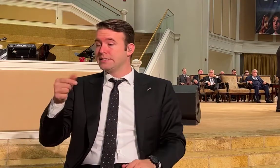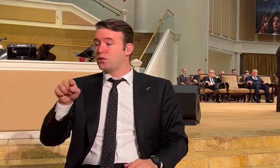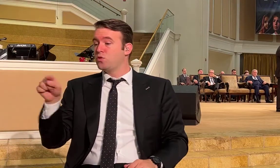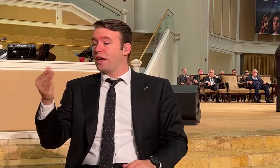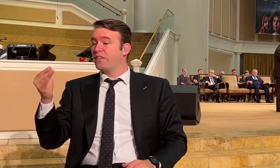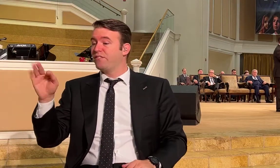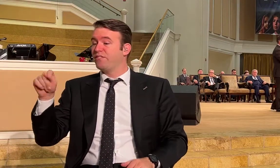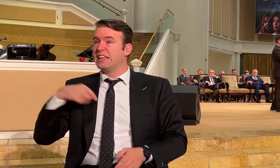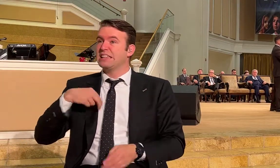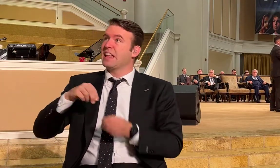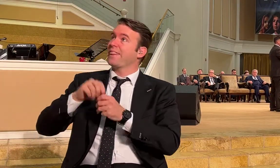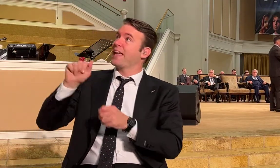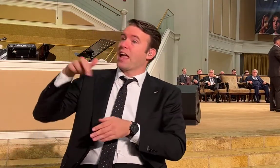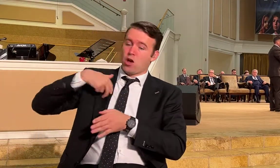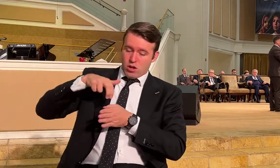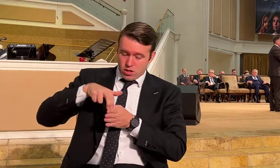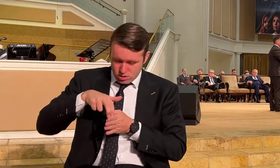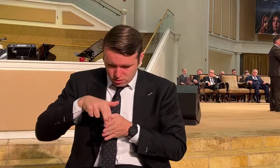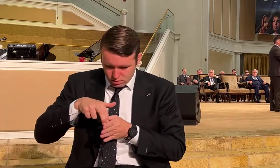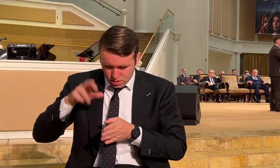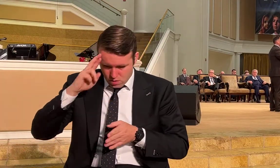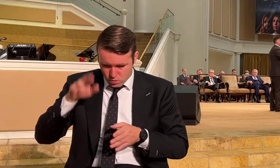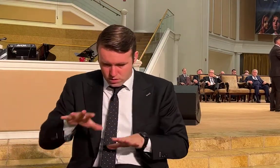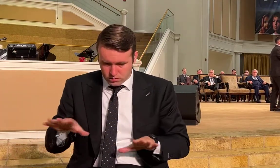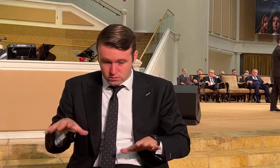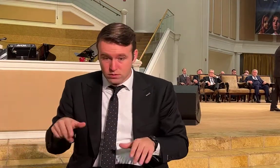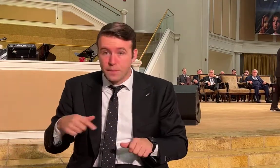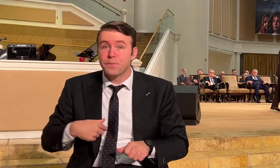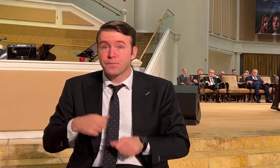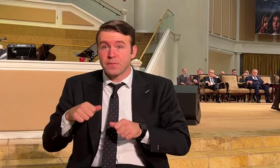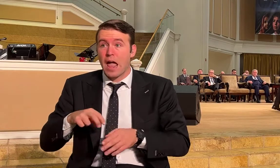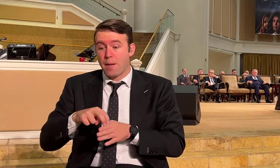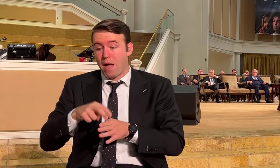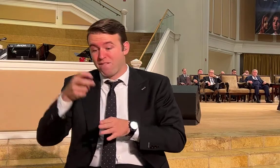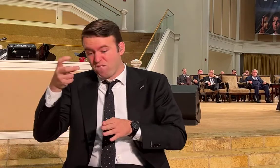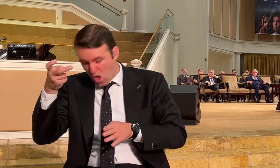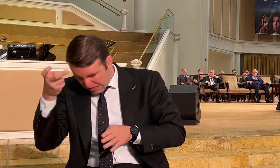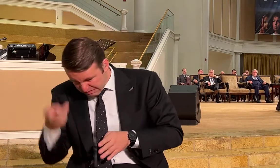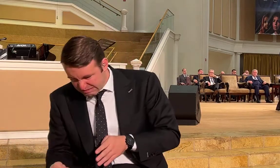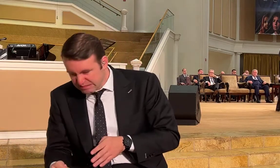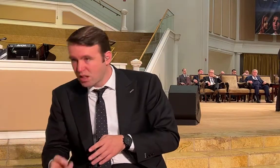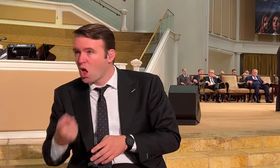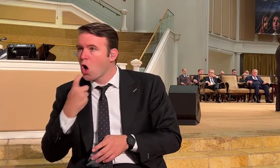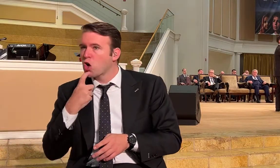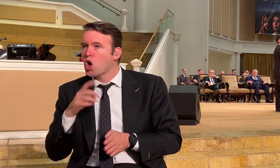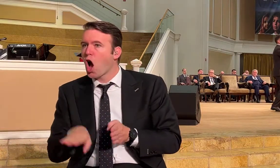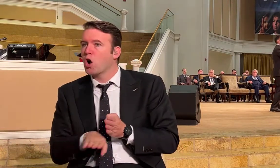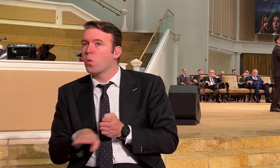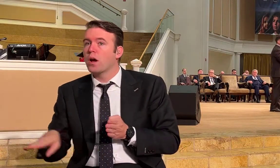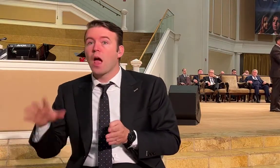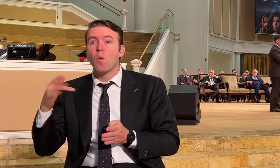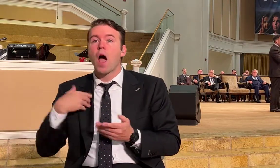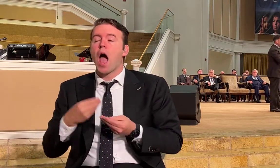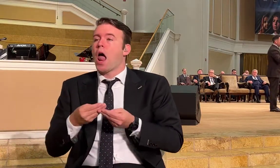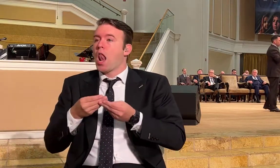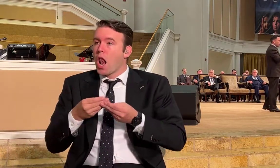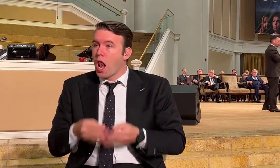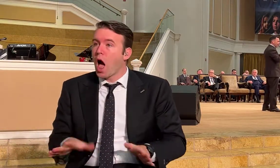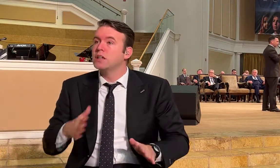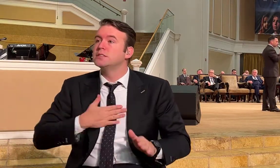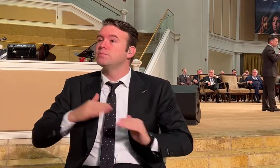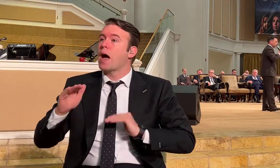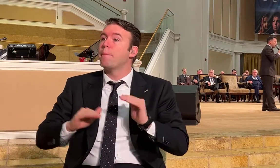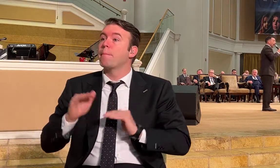up in the air, and I realized that I might fall down to the concrete slab below because I had lost